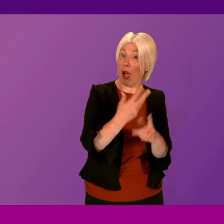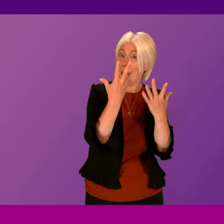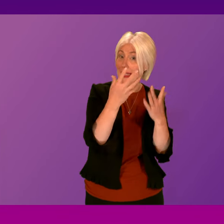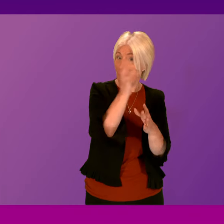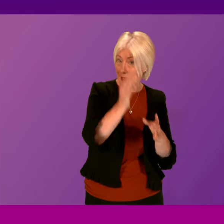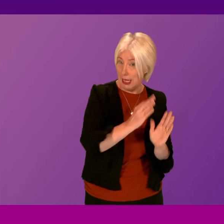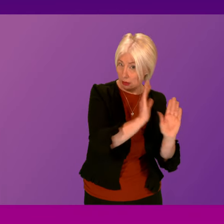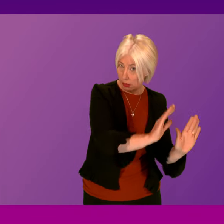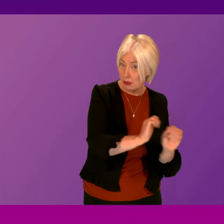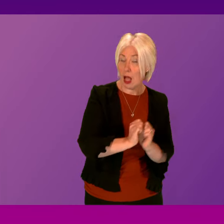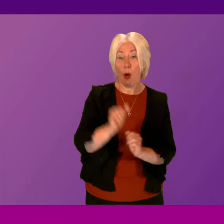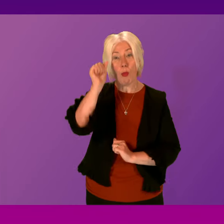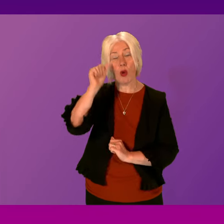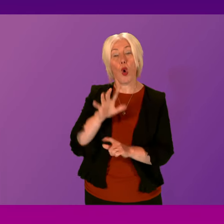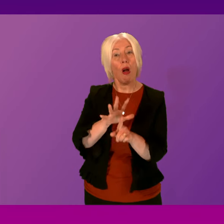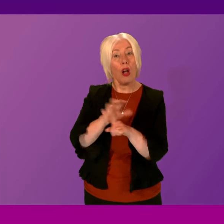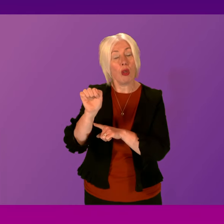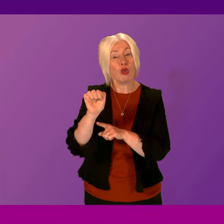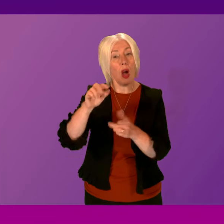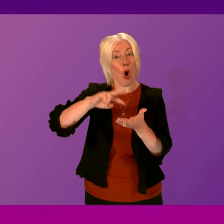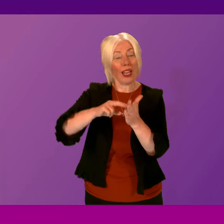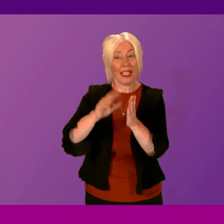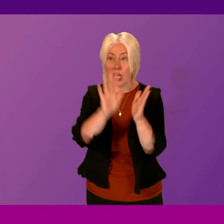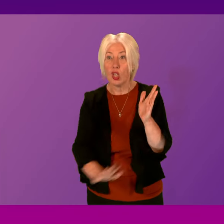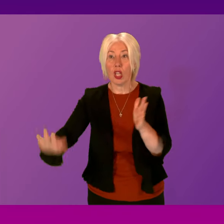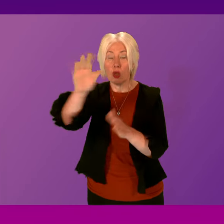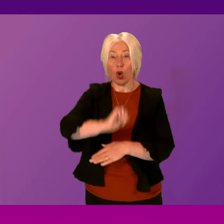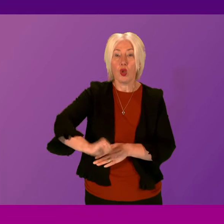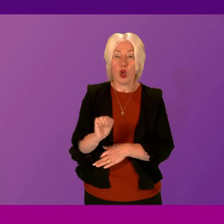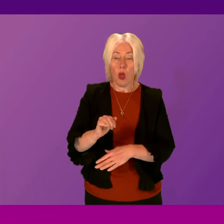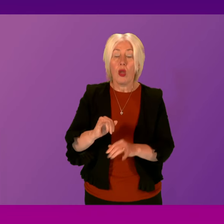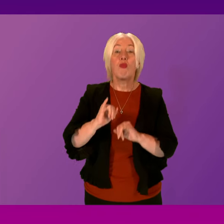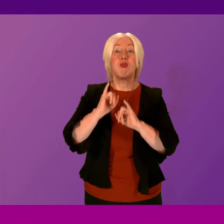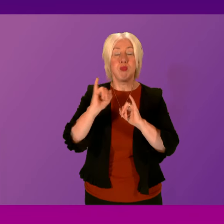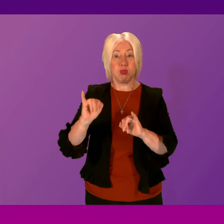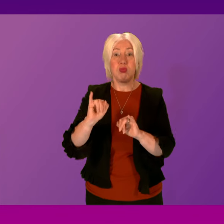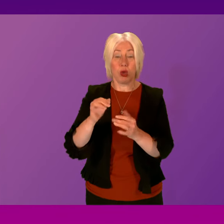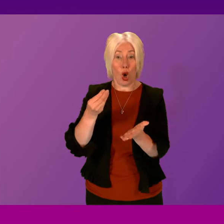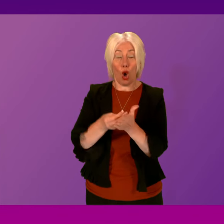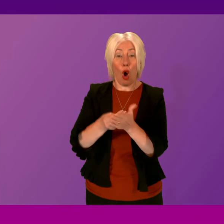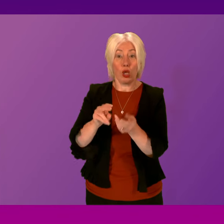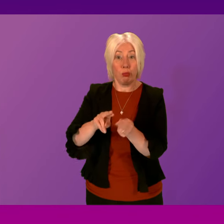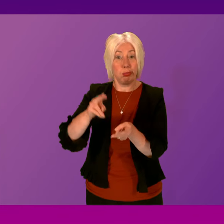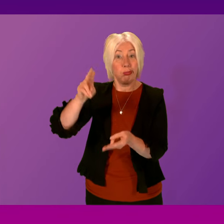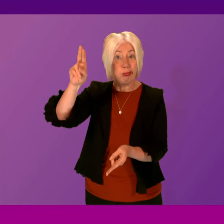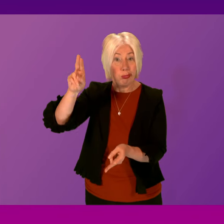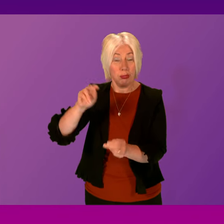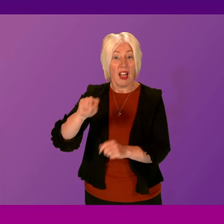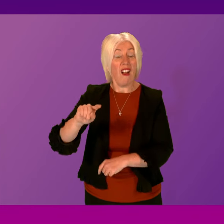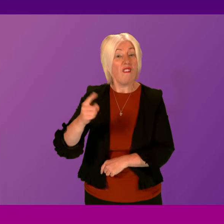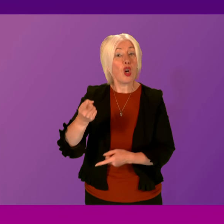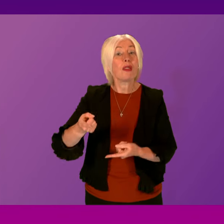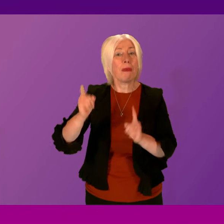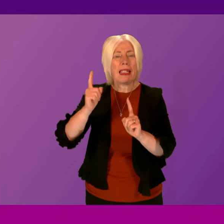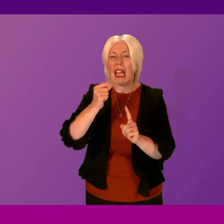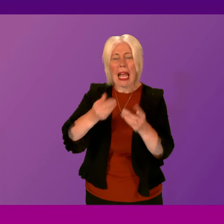As we know, culture organisations across Scotland are facing substantial rising costs. Can the First Minister